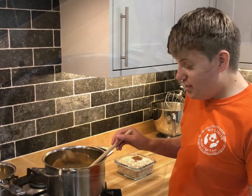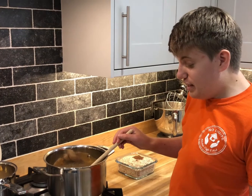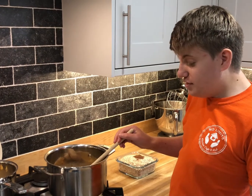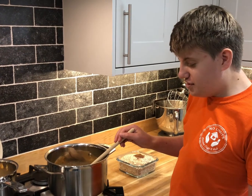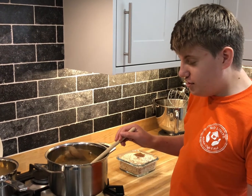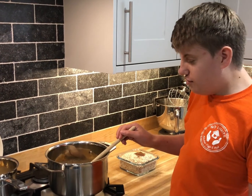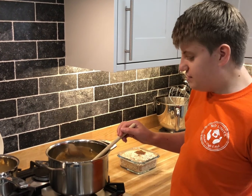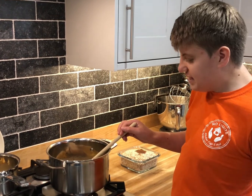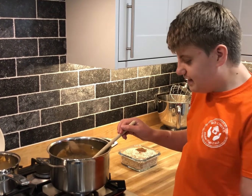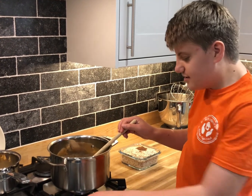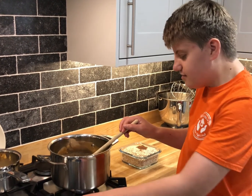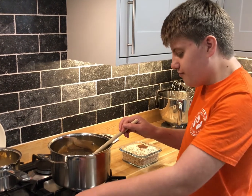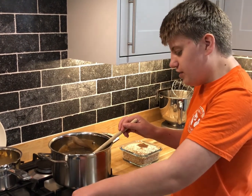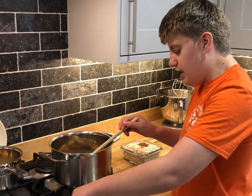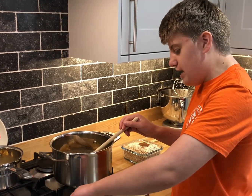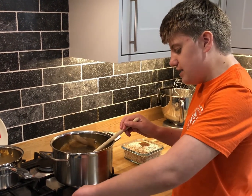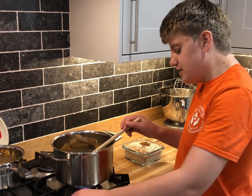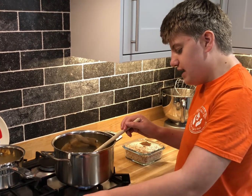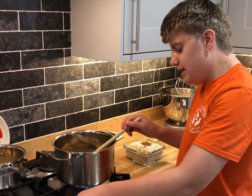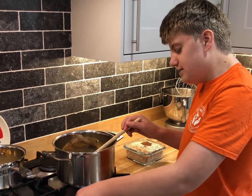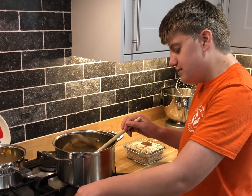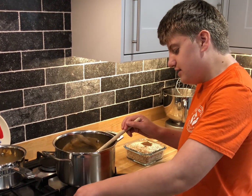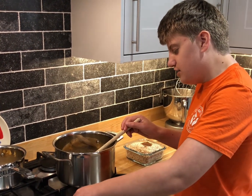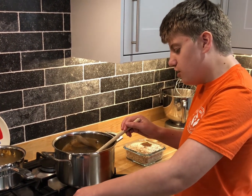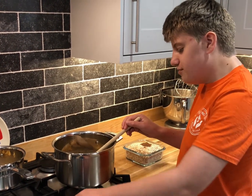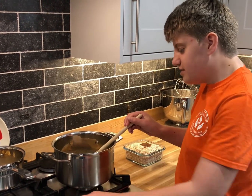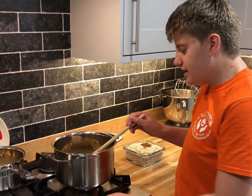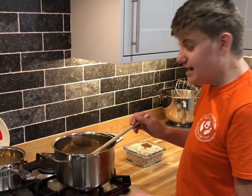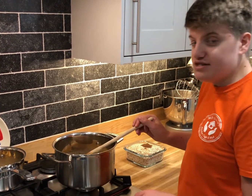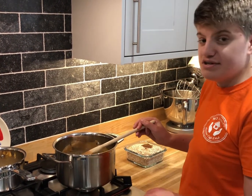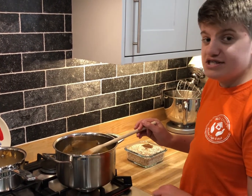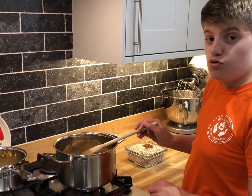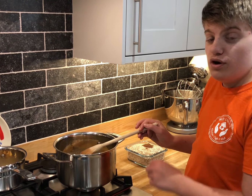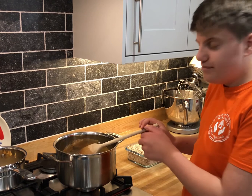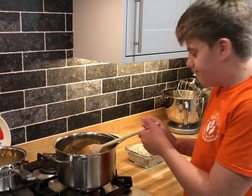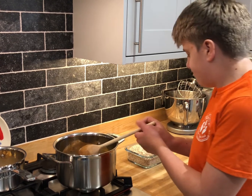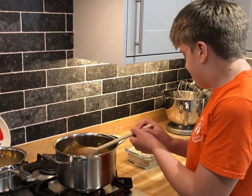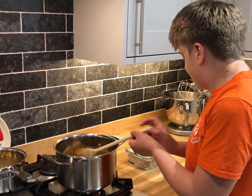Now I need to turn off the heat and add in the oats and mix it all in.